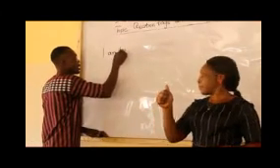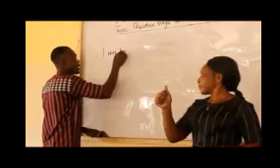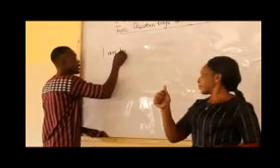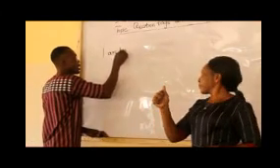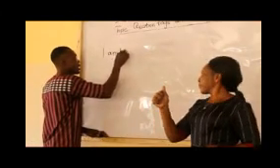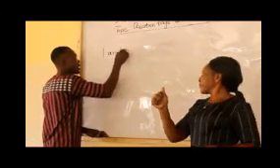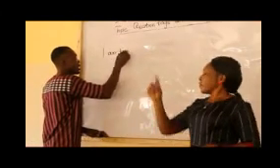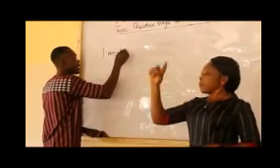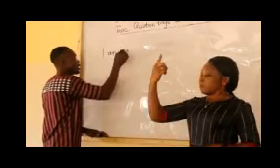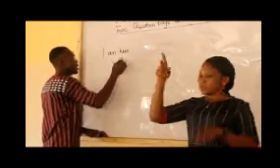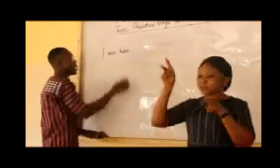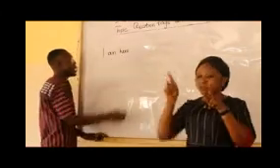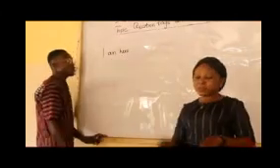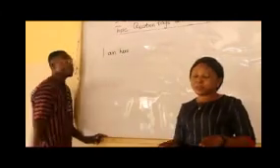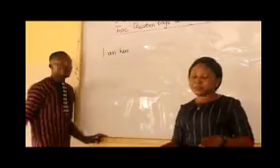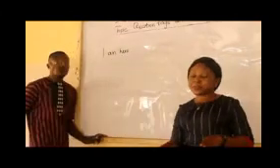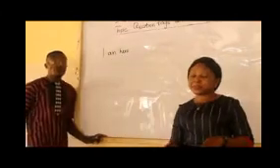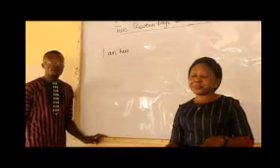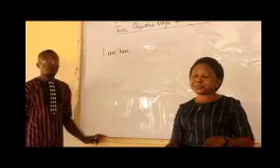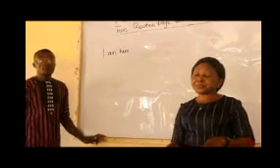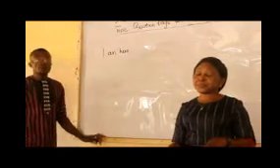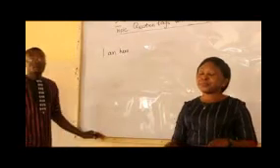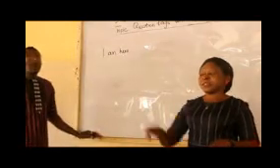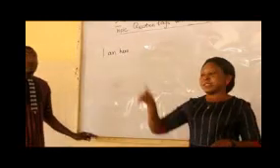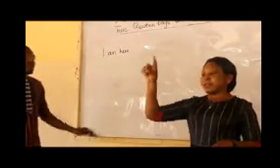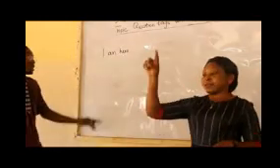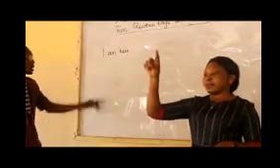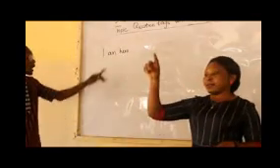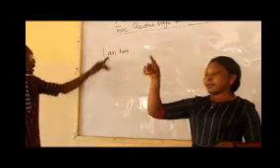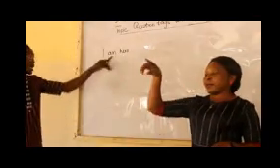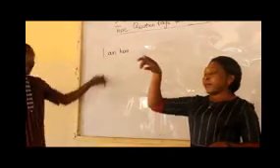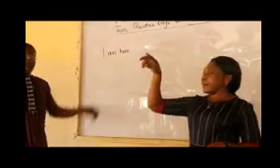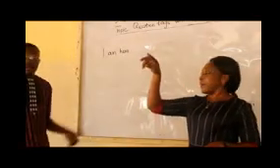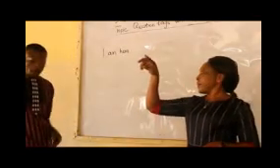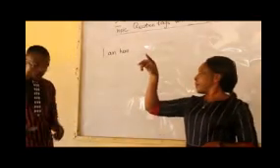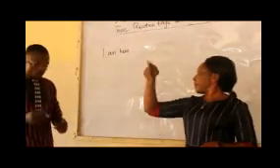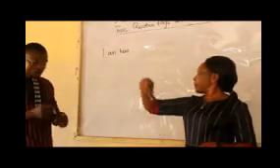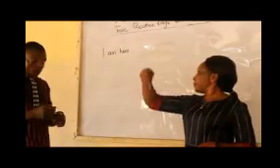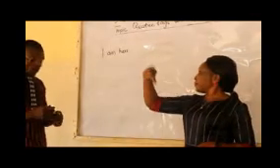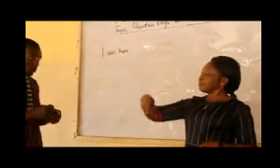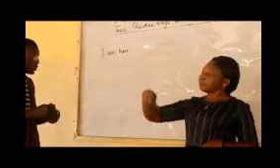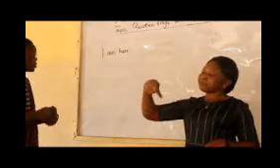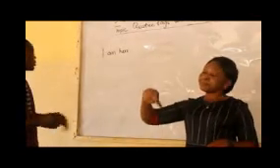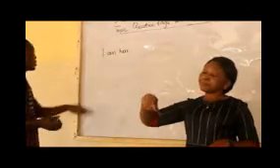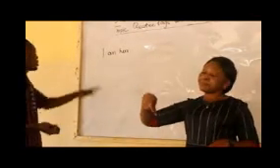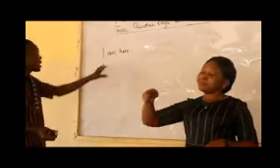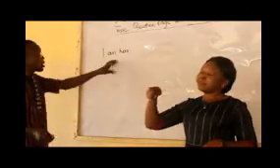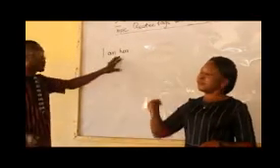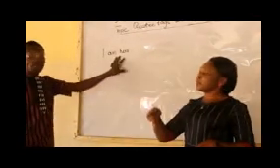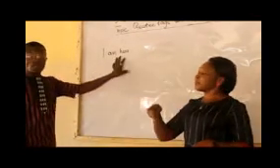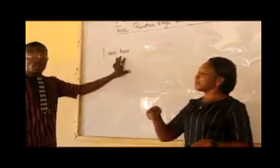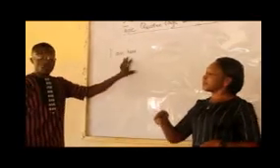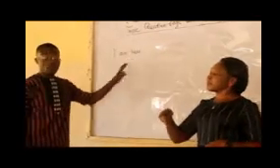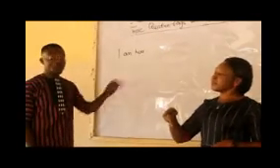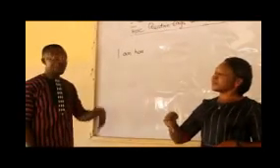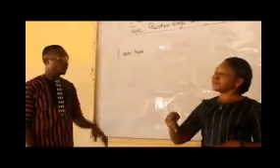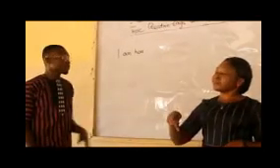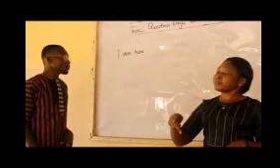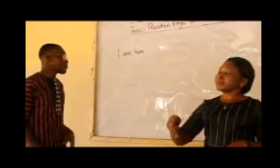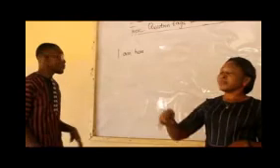here. How do we form the tag for this kind of